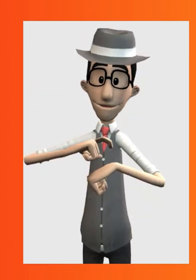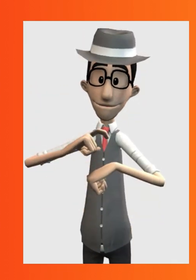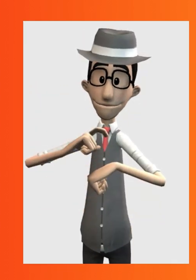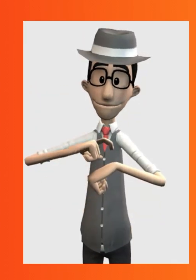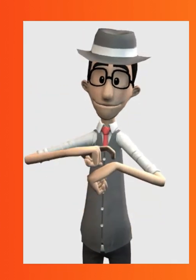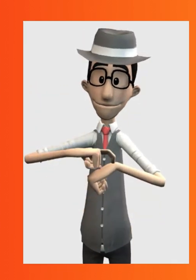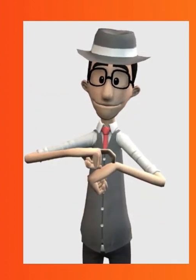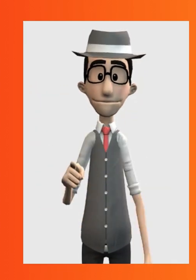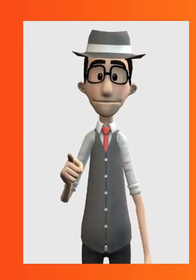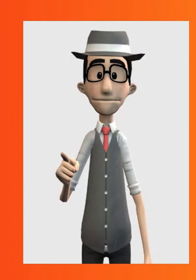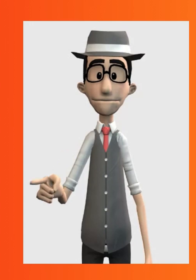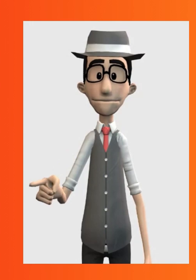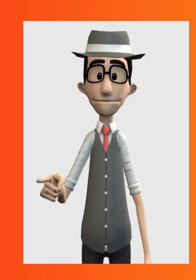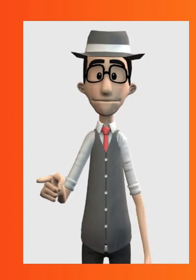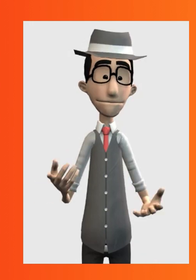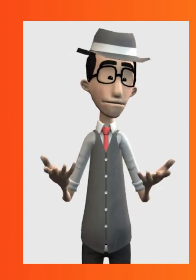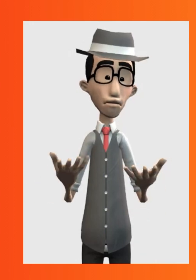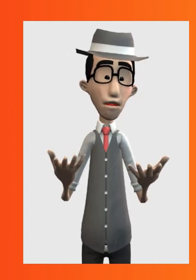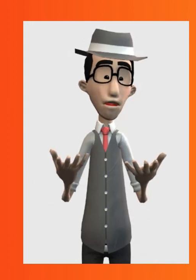What time is it?